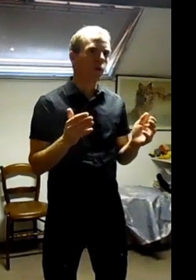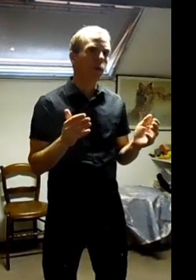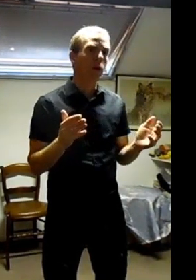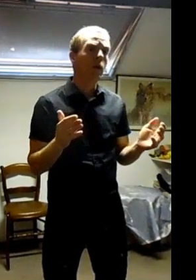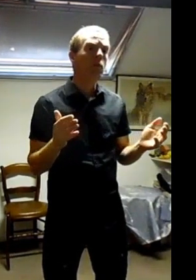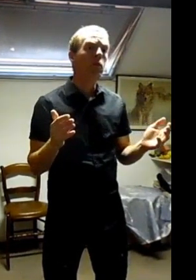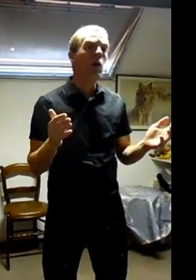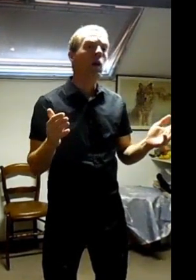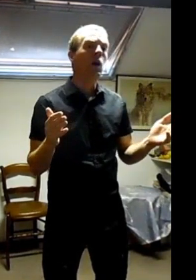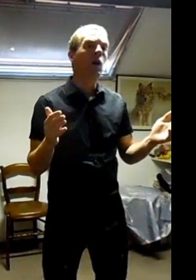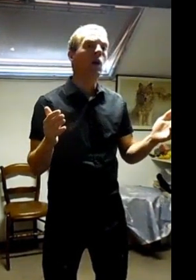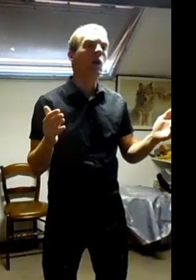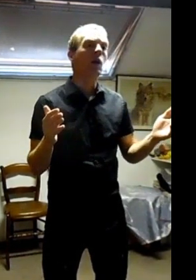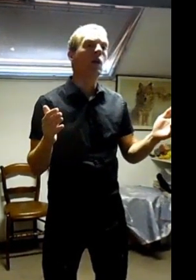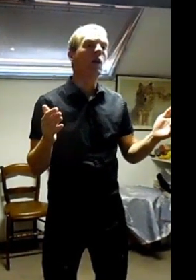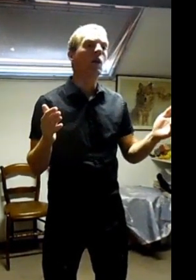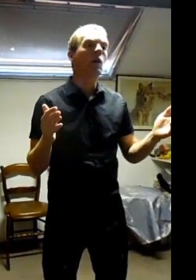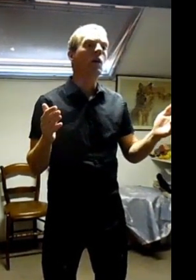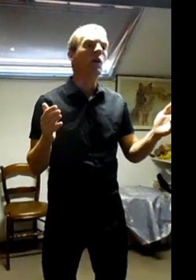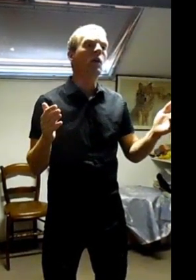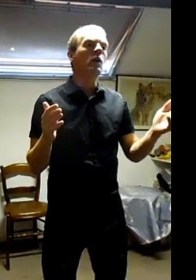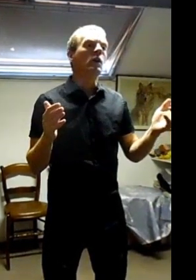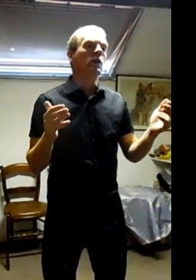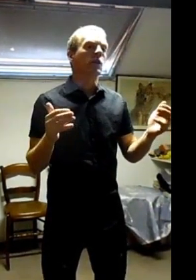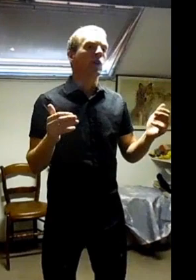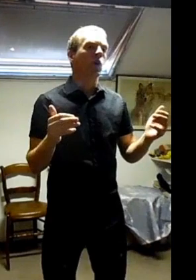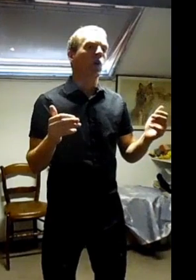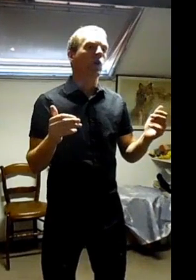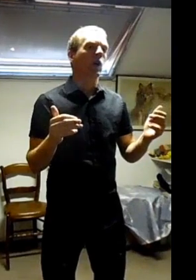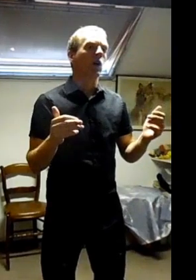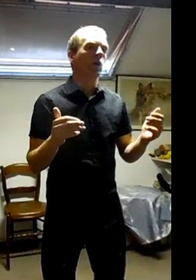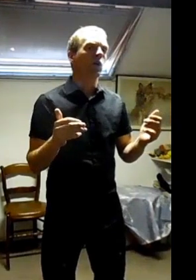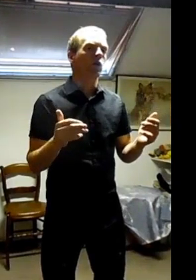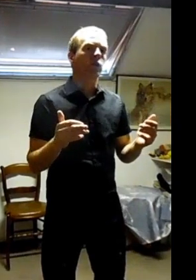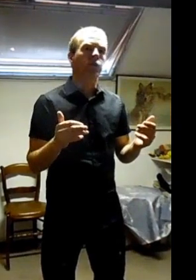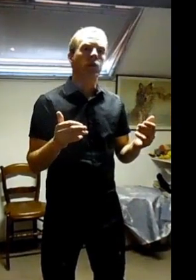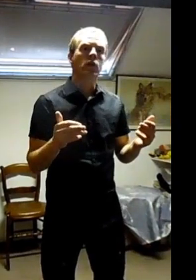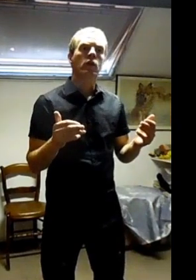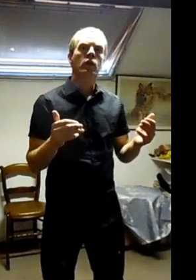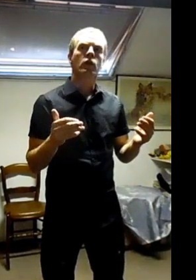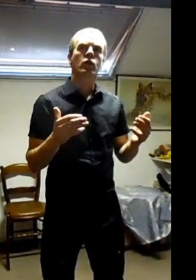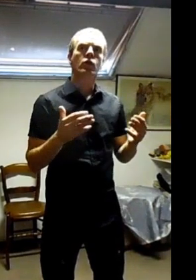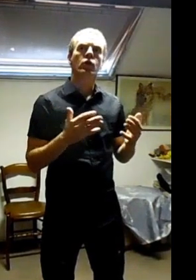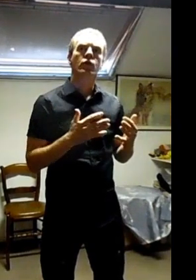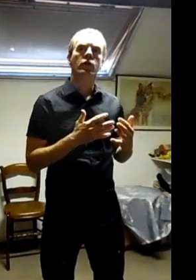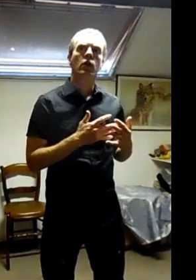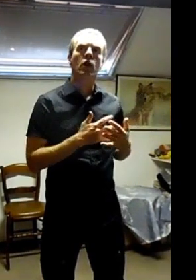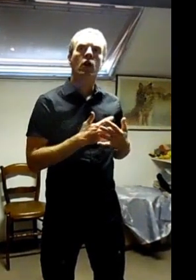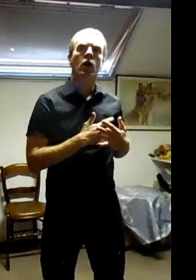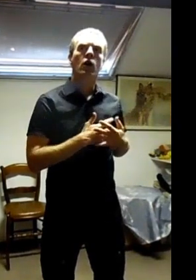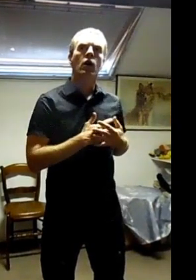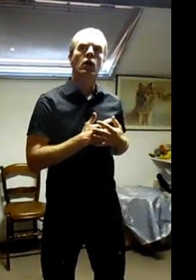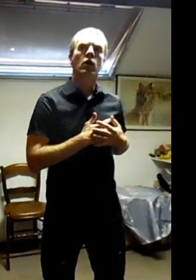remember the old hours that filled it long.